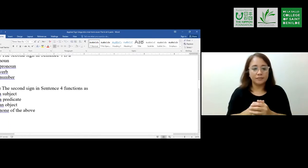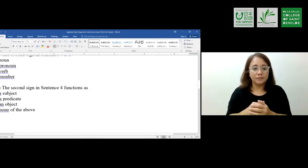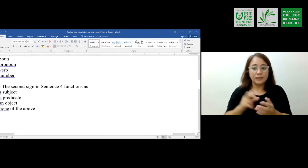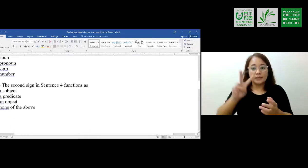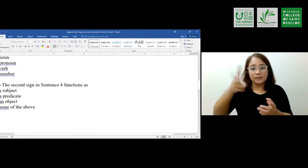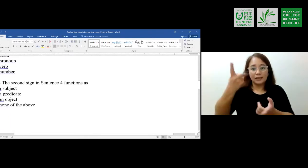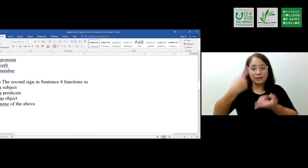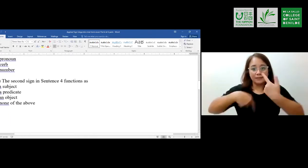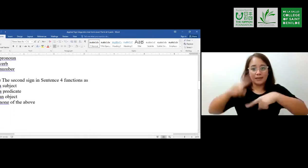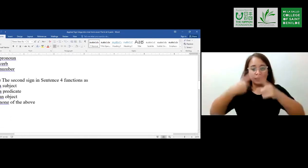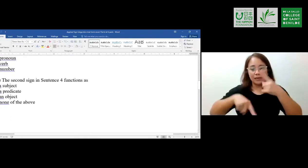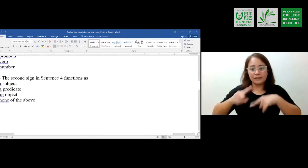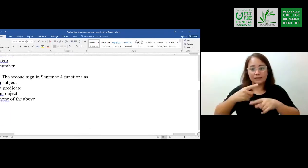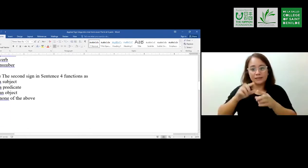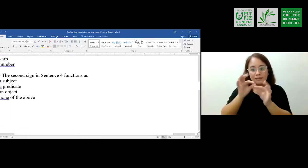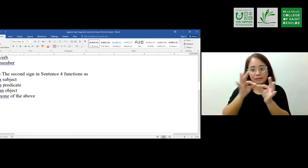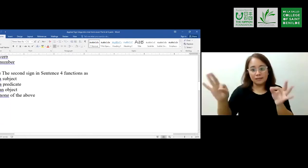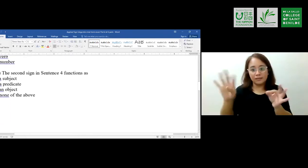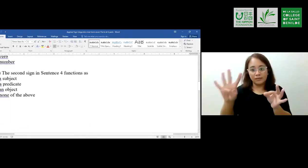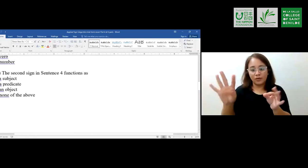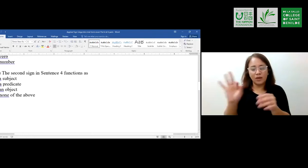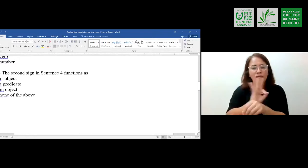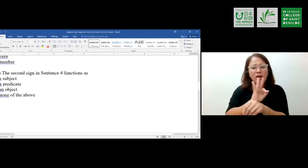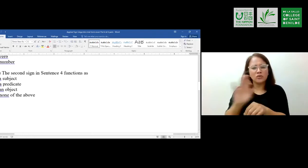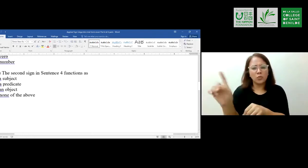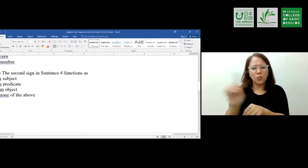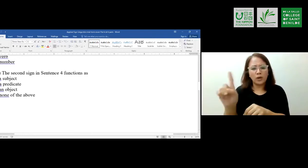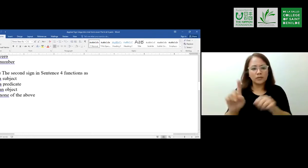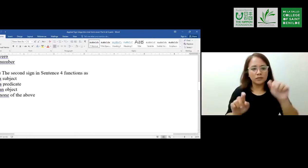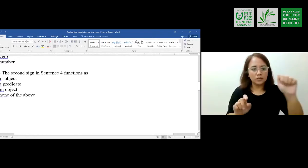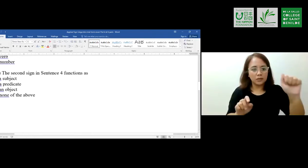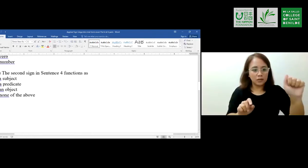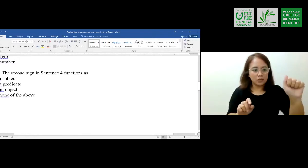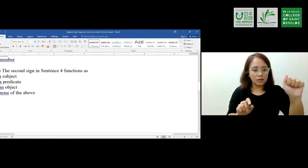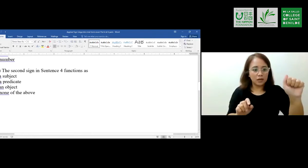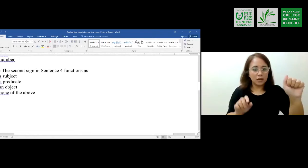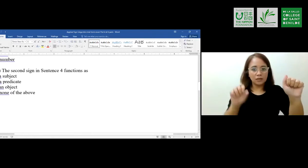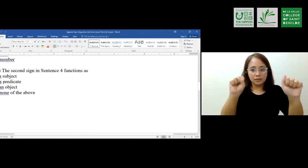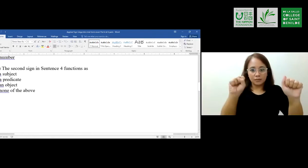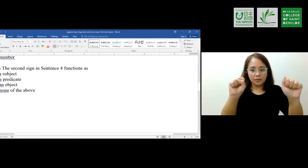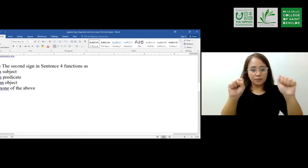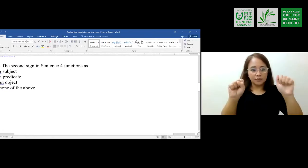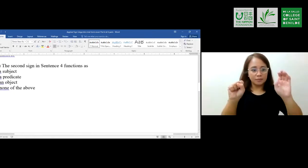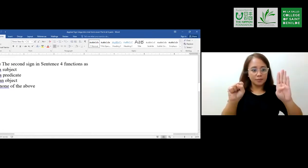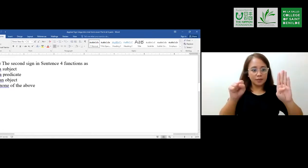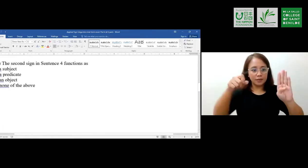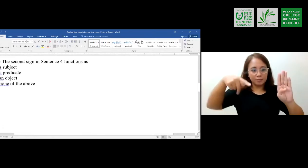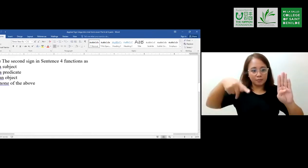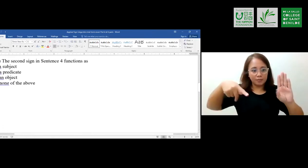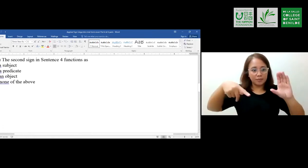sentence 4 functions as a subject, a predicate, an object, none of the